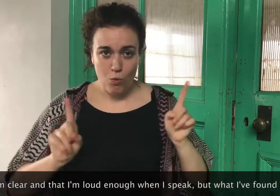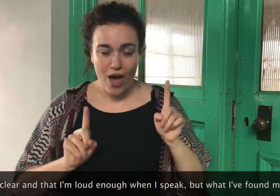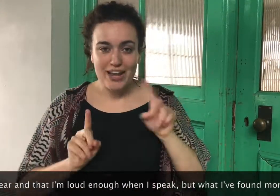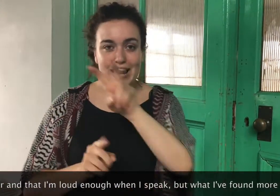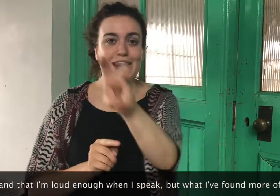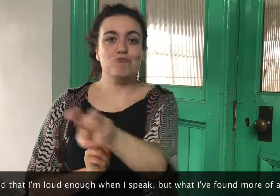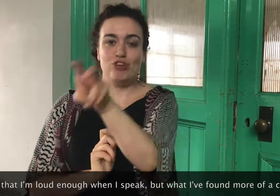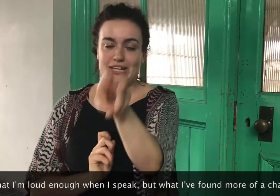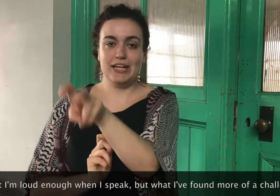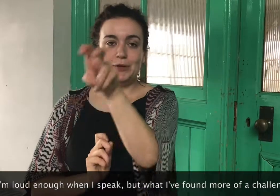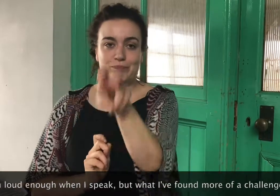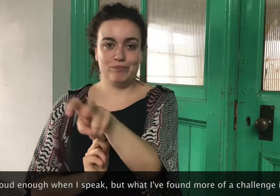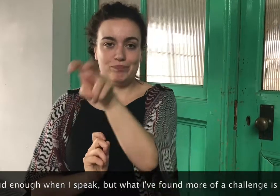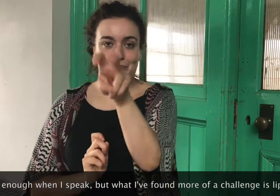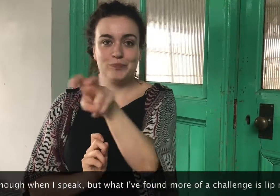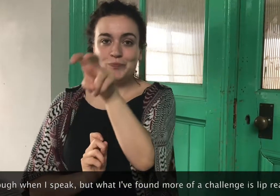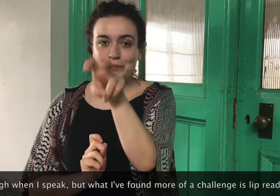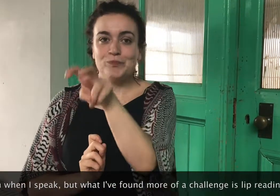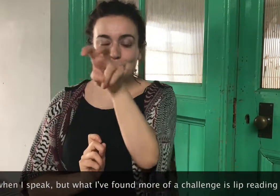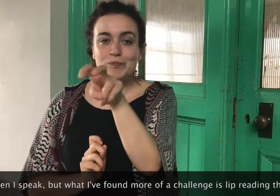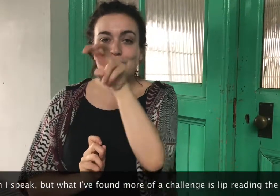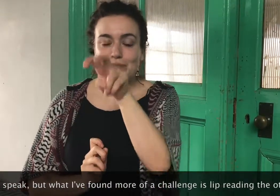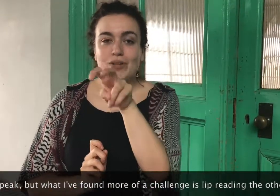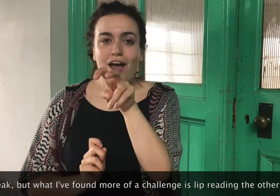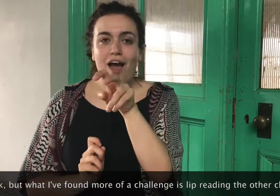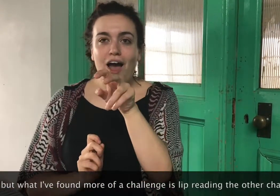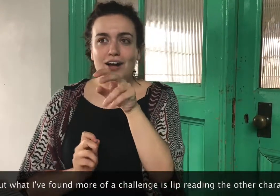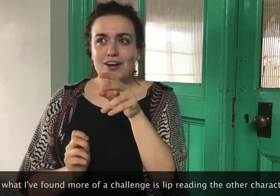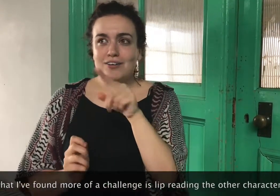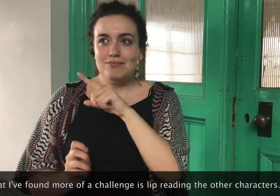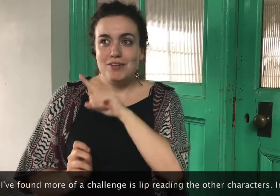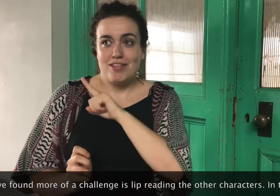found more of a challenge is lip reading the other characters.